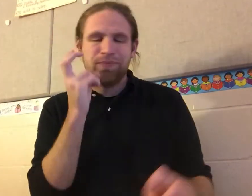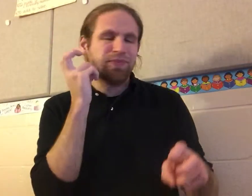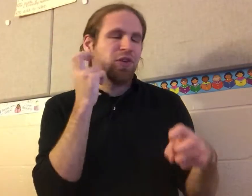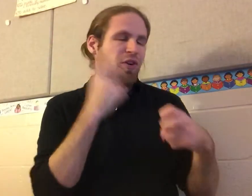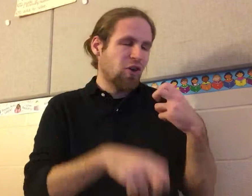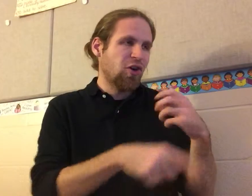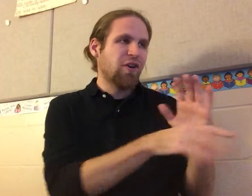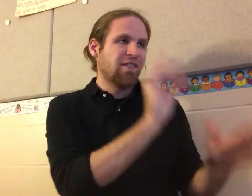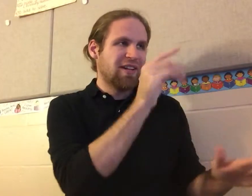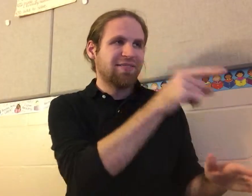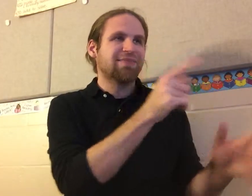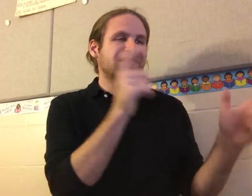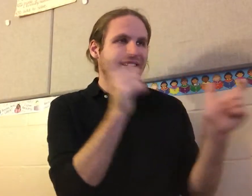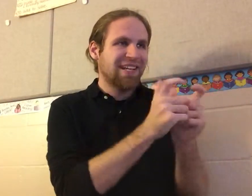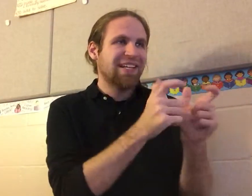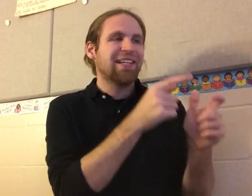Harder to find is the tiny leafhopper.